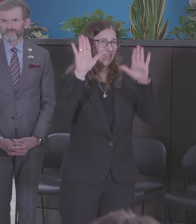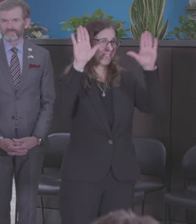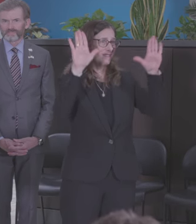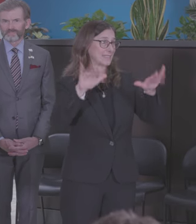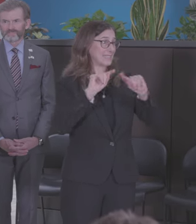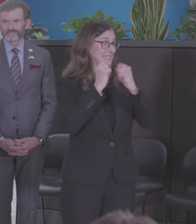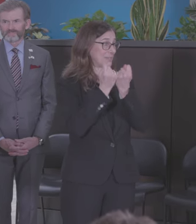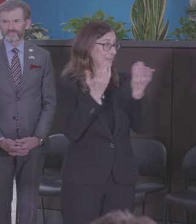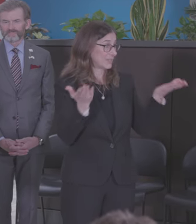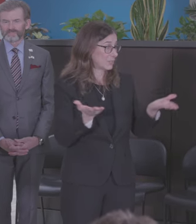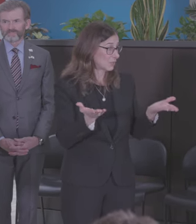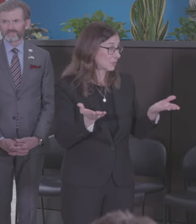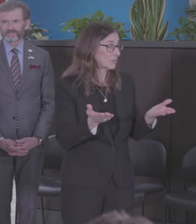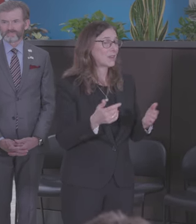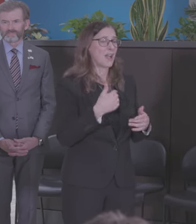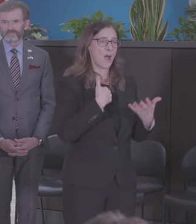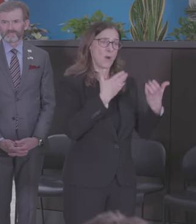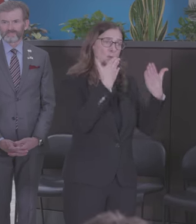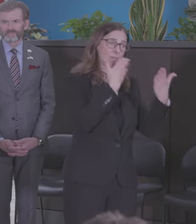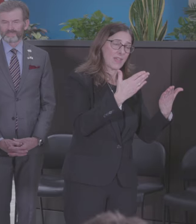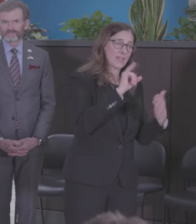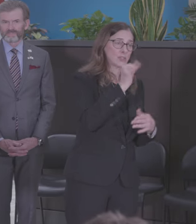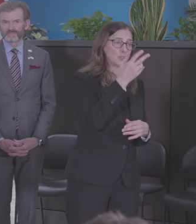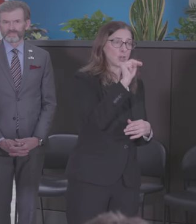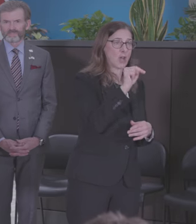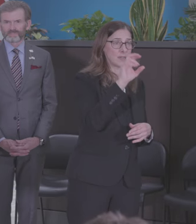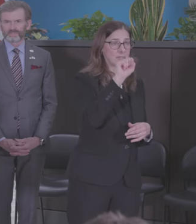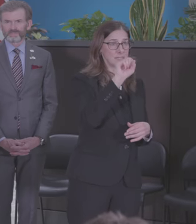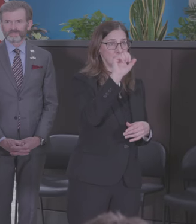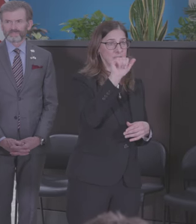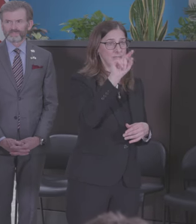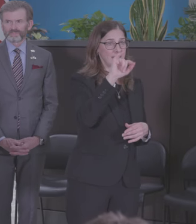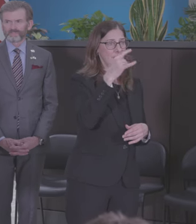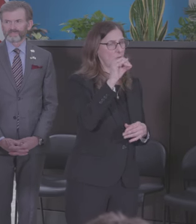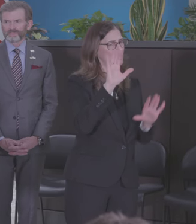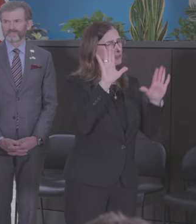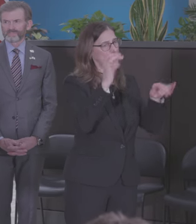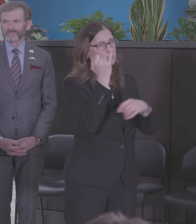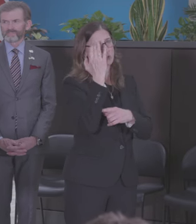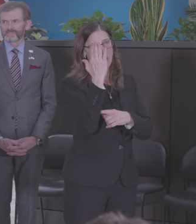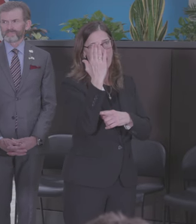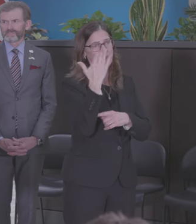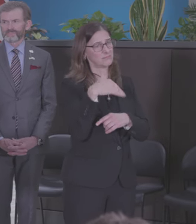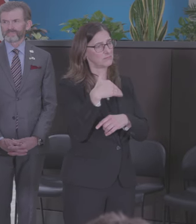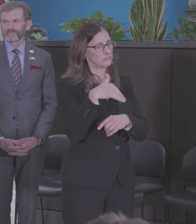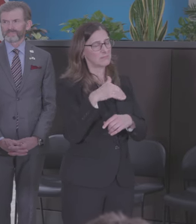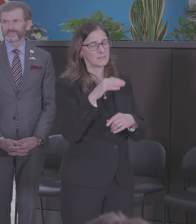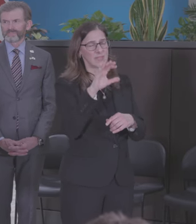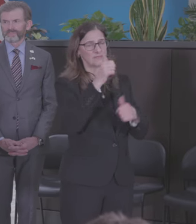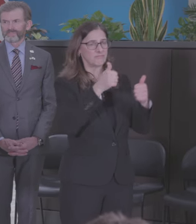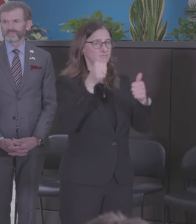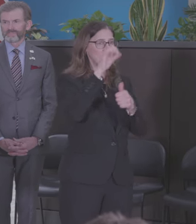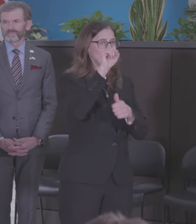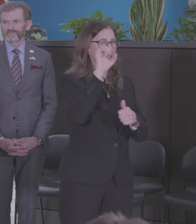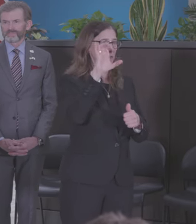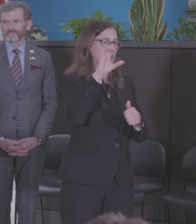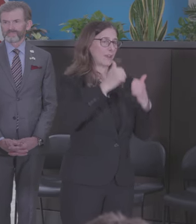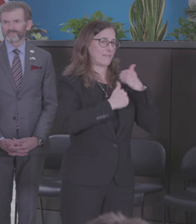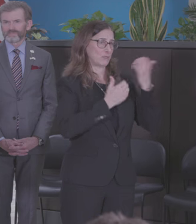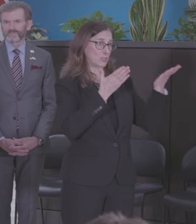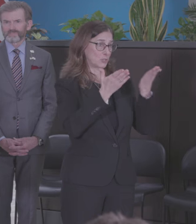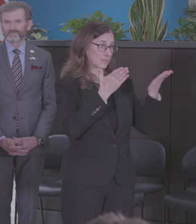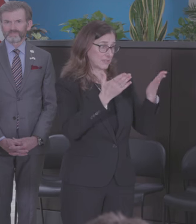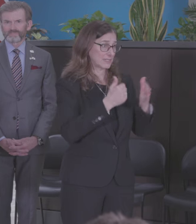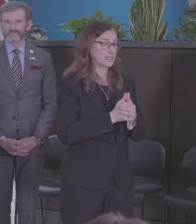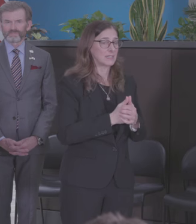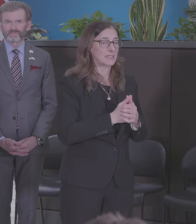Particular thanks on my behalf to John Santiago, who's doing a tremendous job as our Secretary of Veterans Services. And I'm